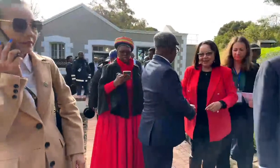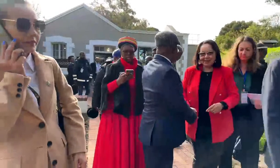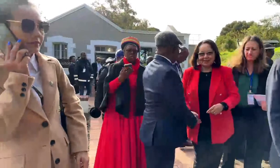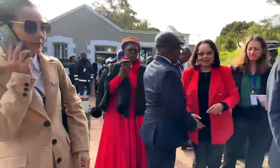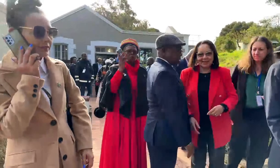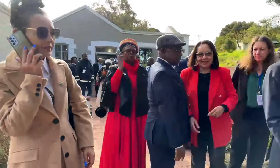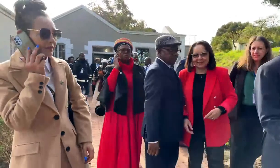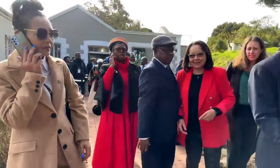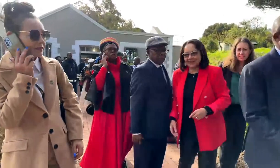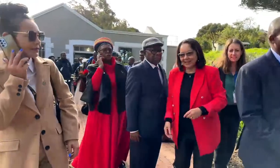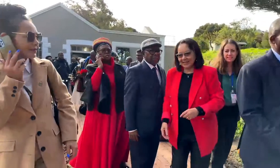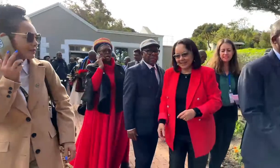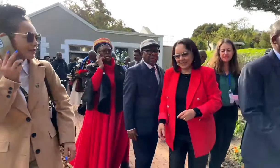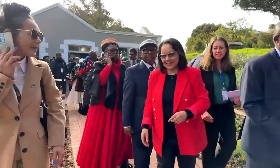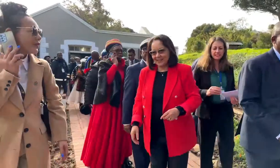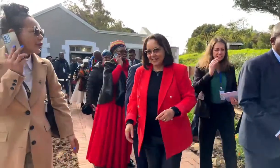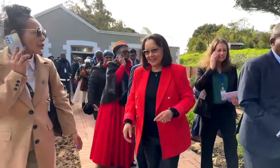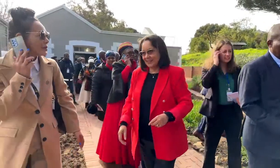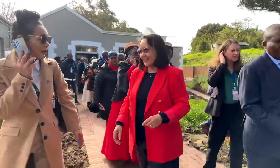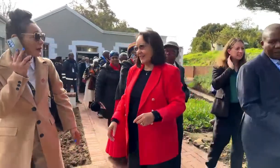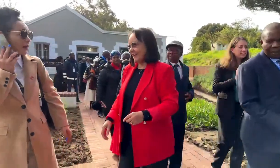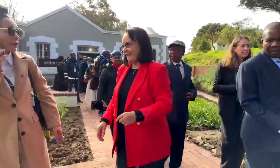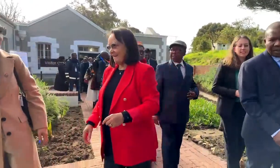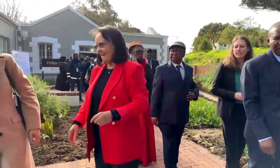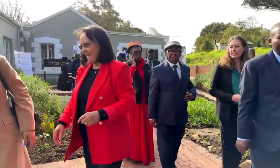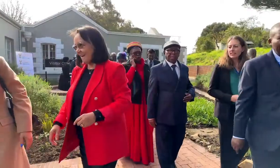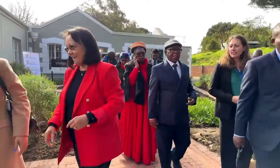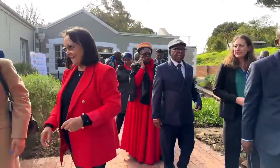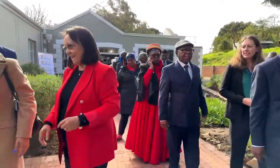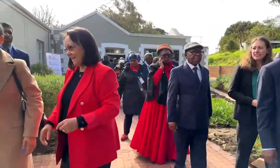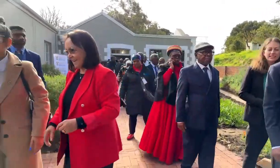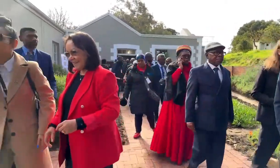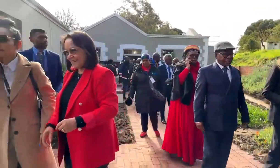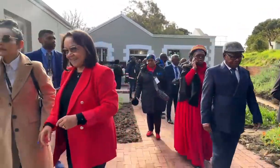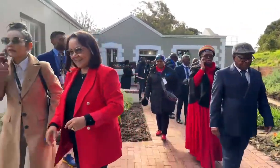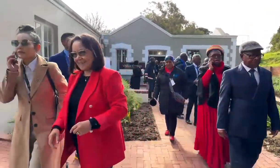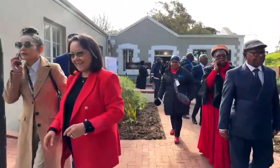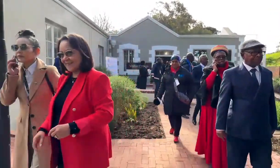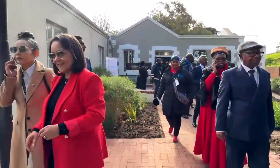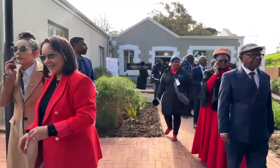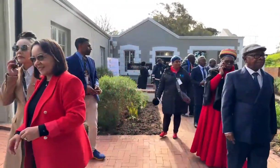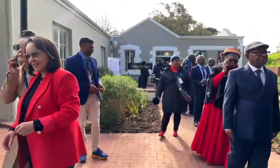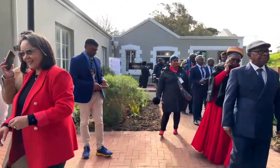I just took Can you lead us?